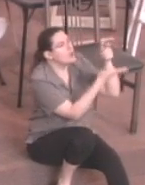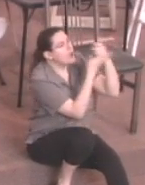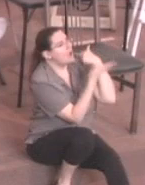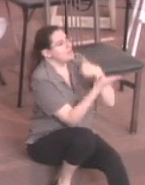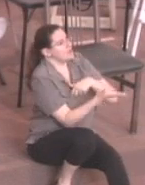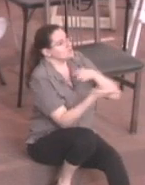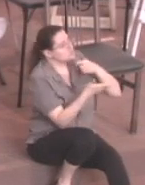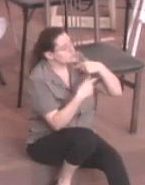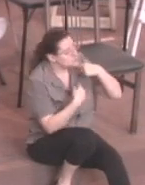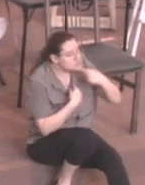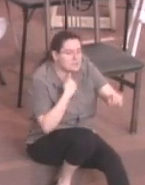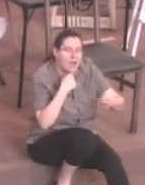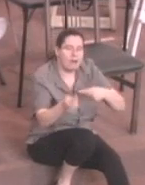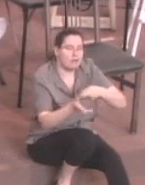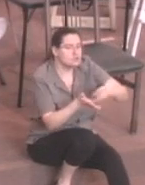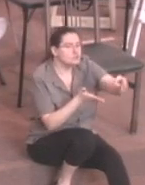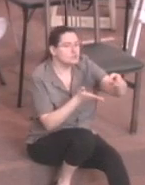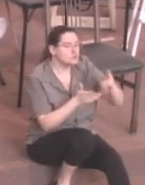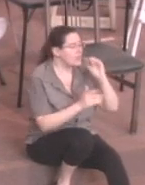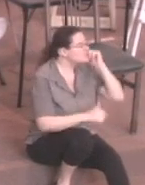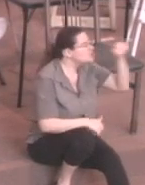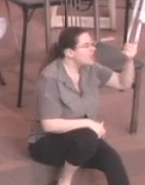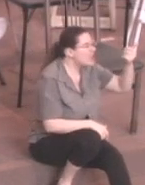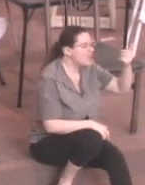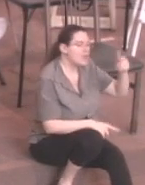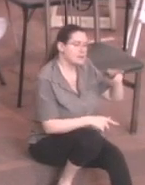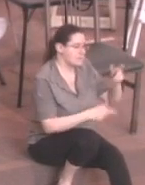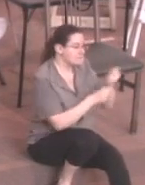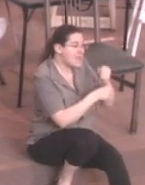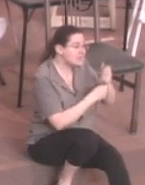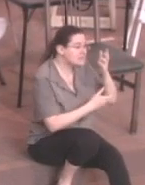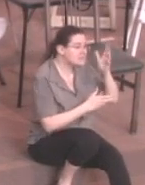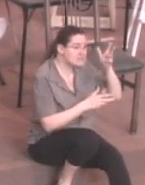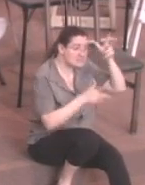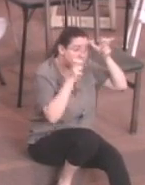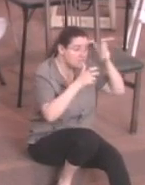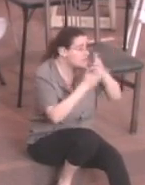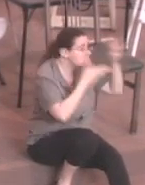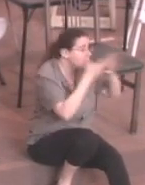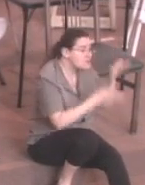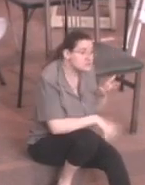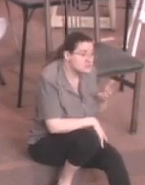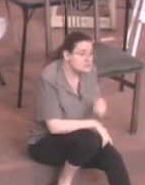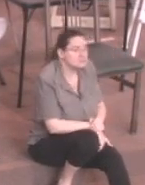the truth, shame the devil all week, I pray in Jesus' name. Amen. God bless you. Love you.